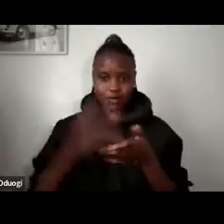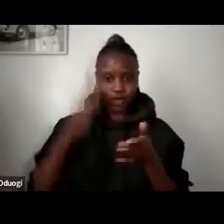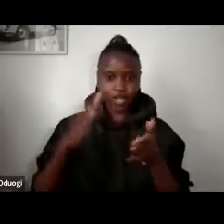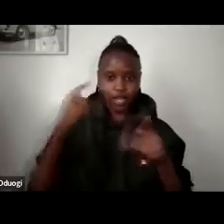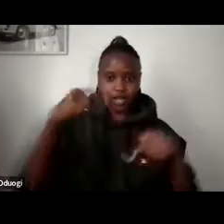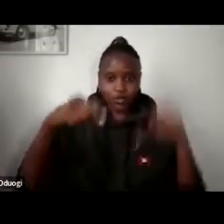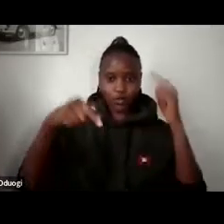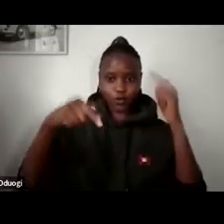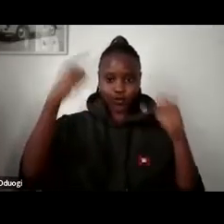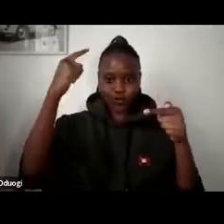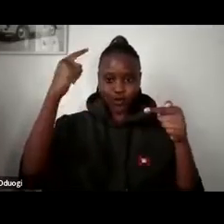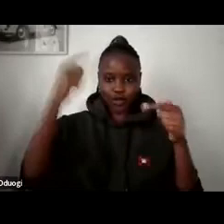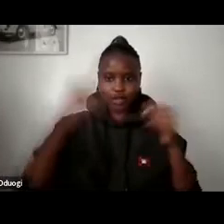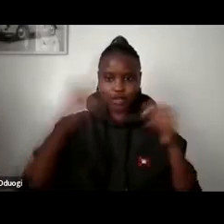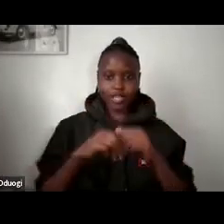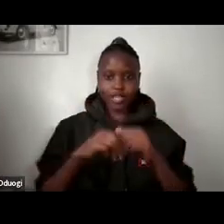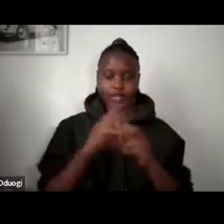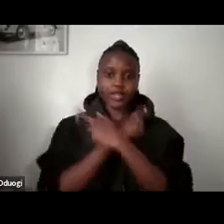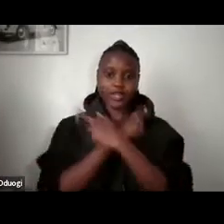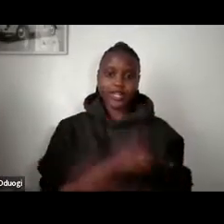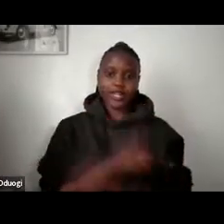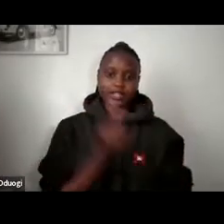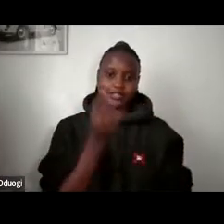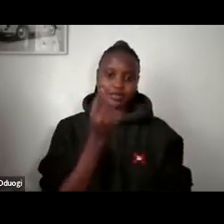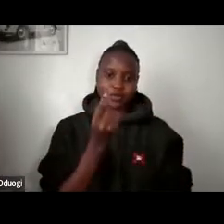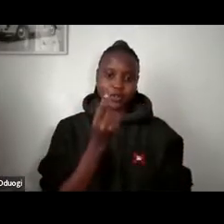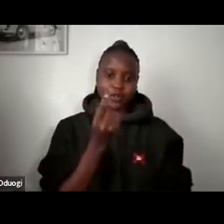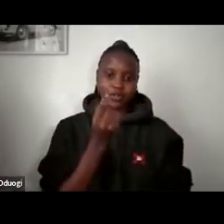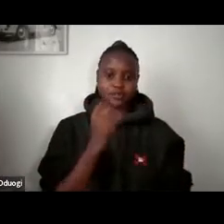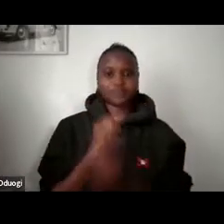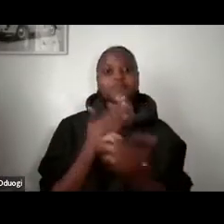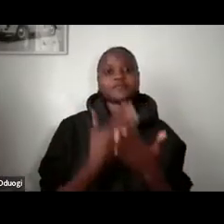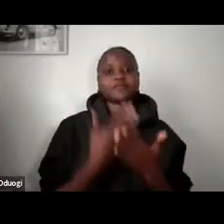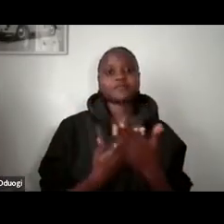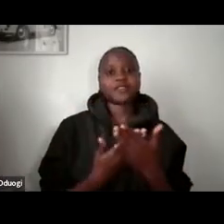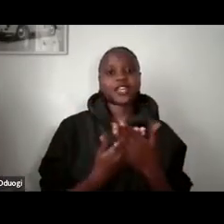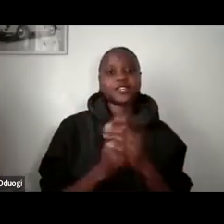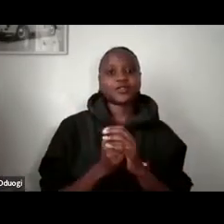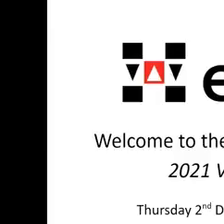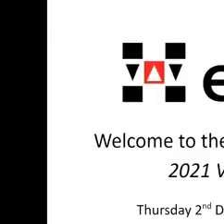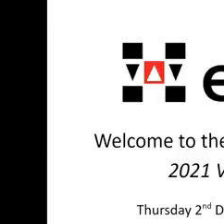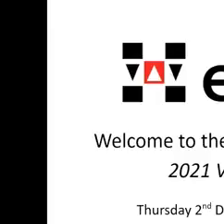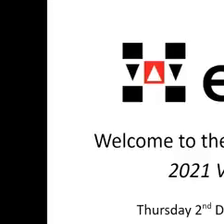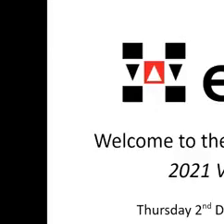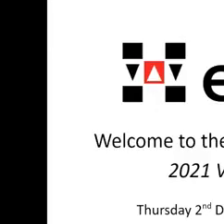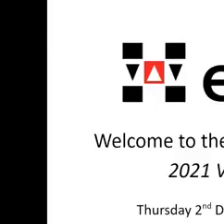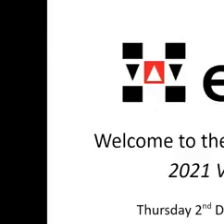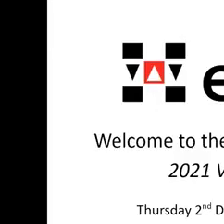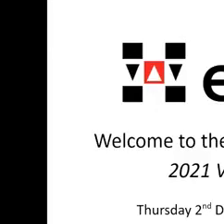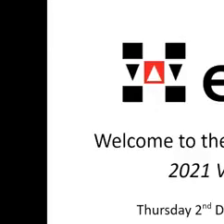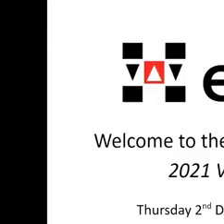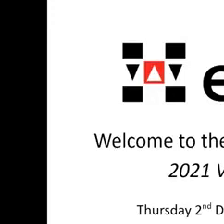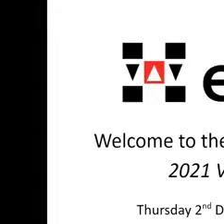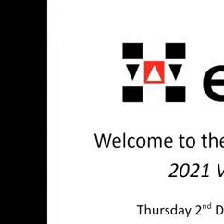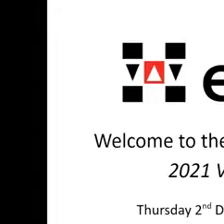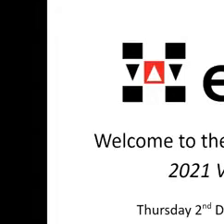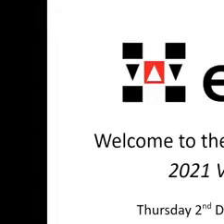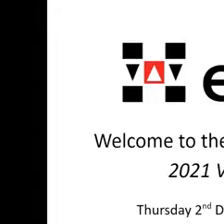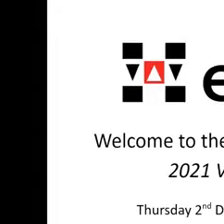to relax for a second. Thank you, and back to you, Amon.